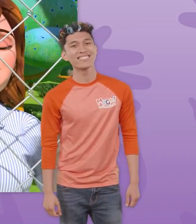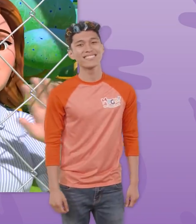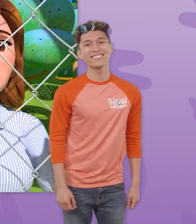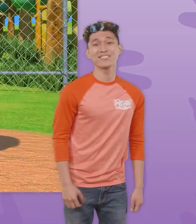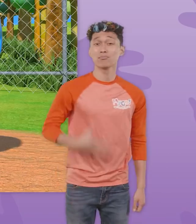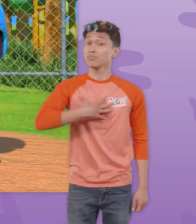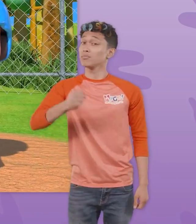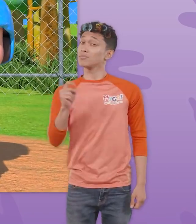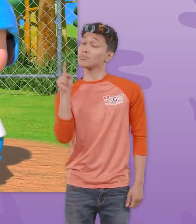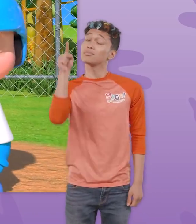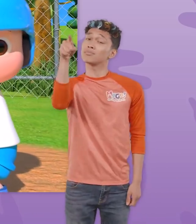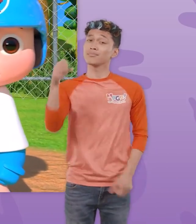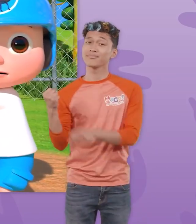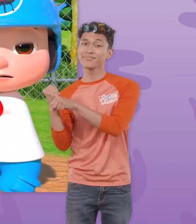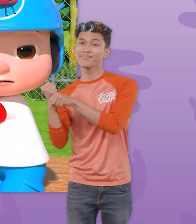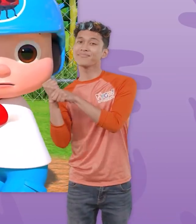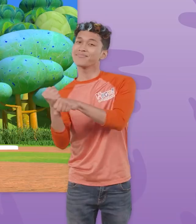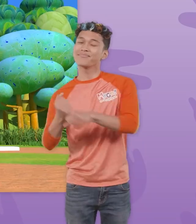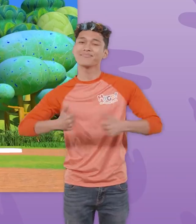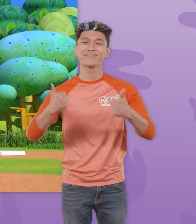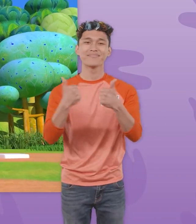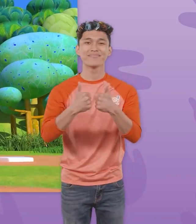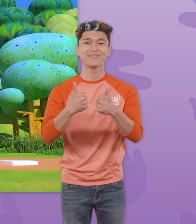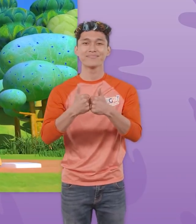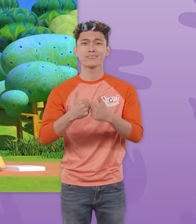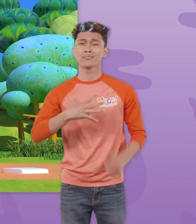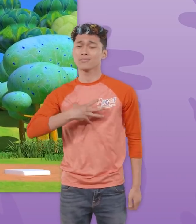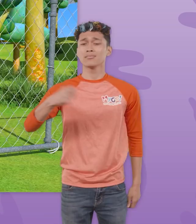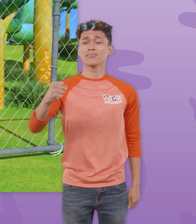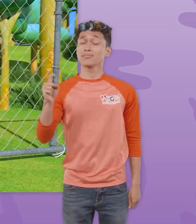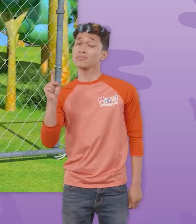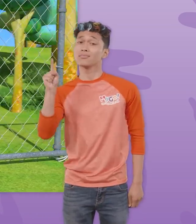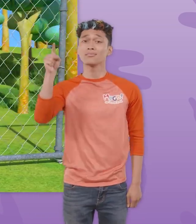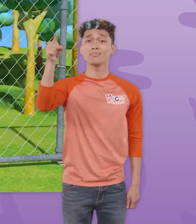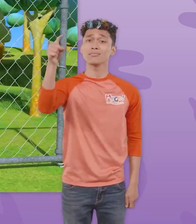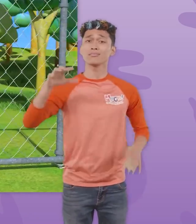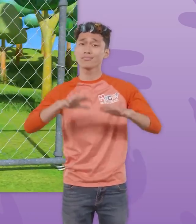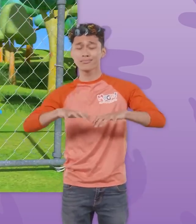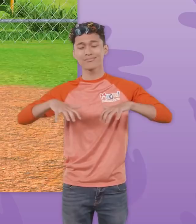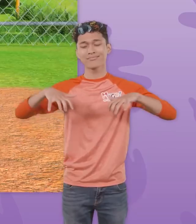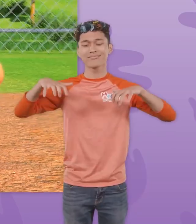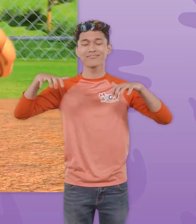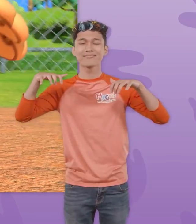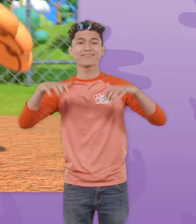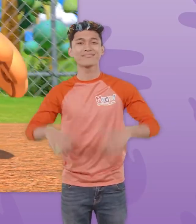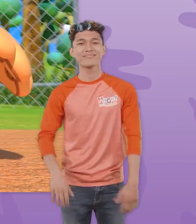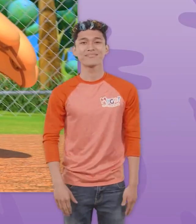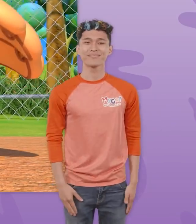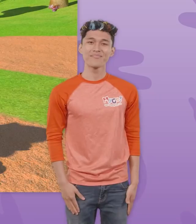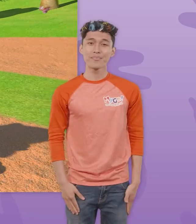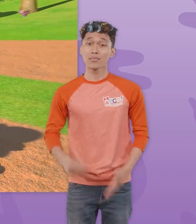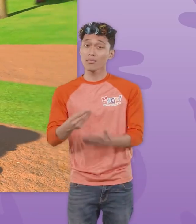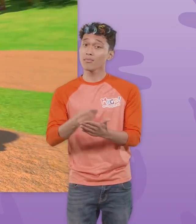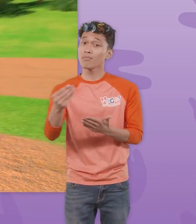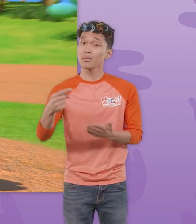Take me out to the ball game Take me out with the crowd